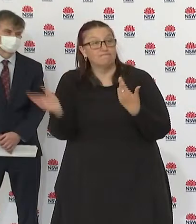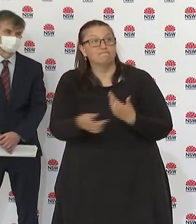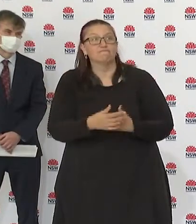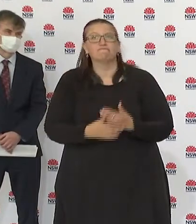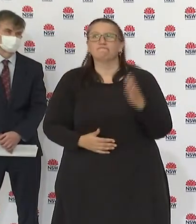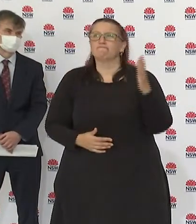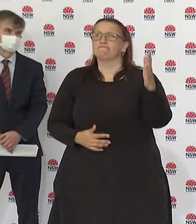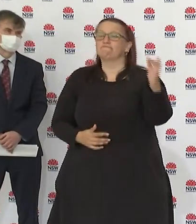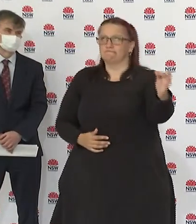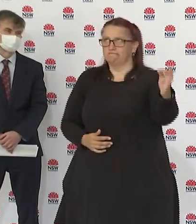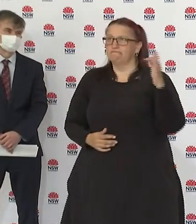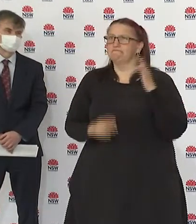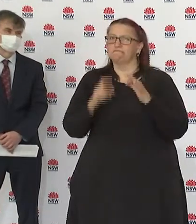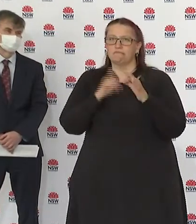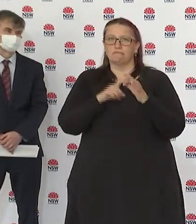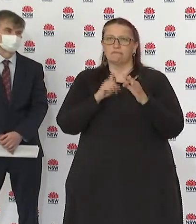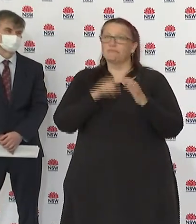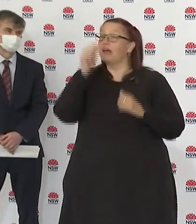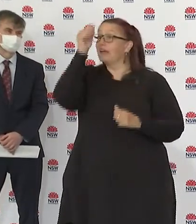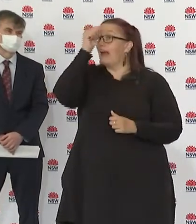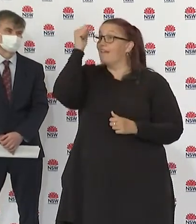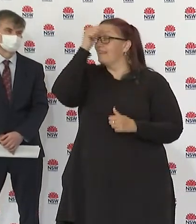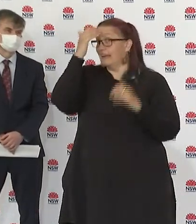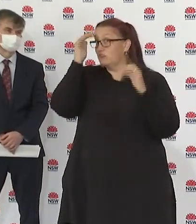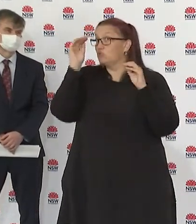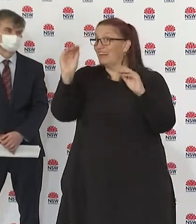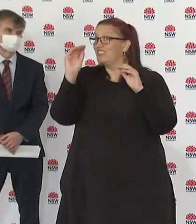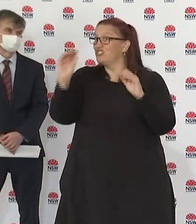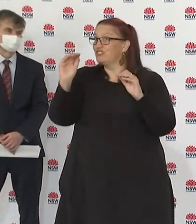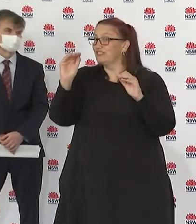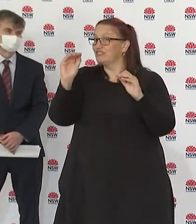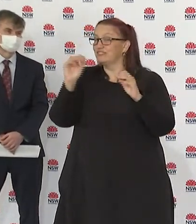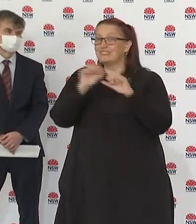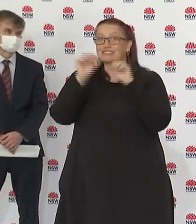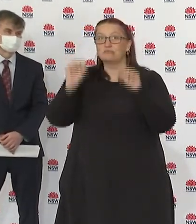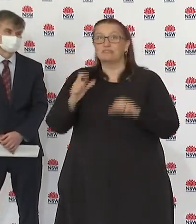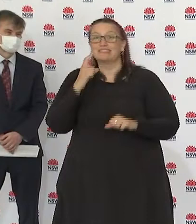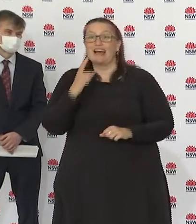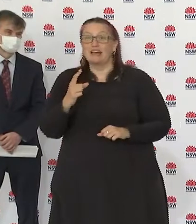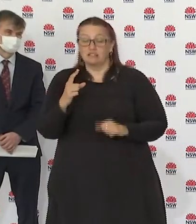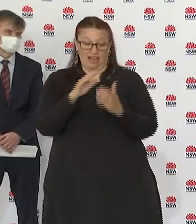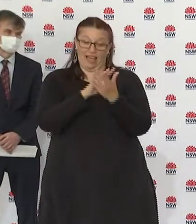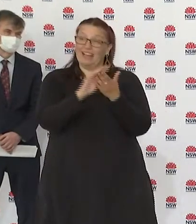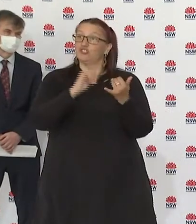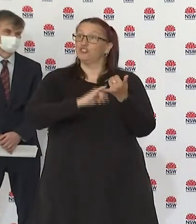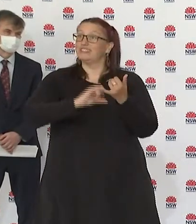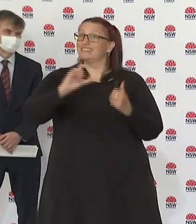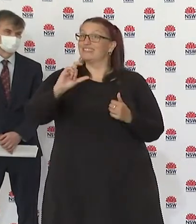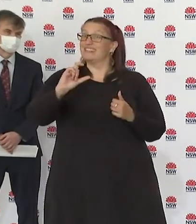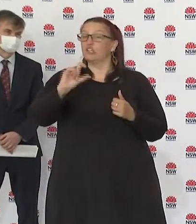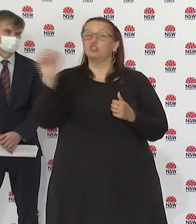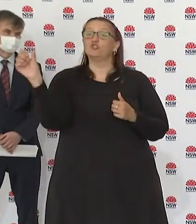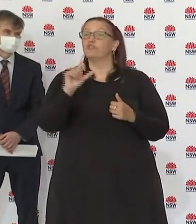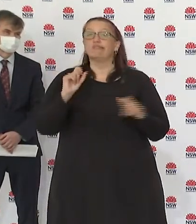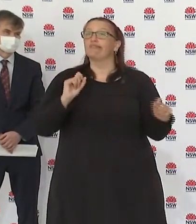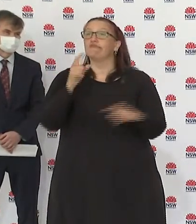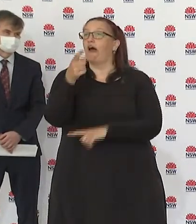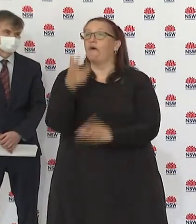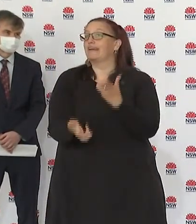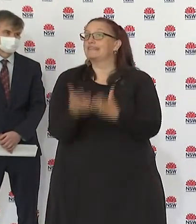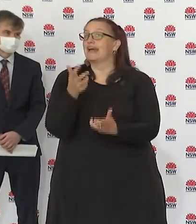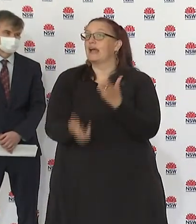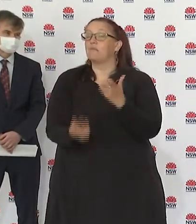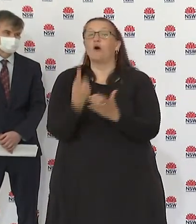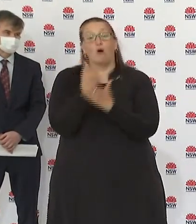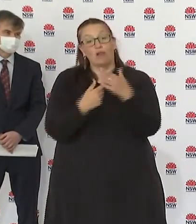HSC for Year 12s in effective areas and base their marks off their assessment. What do you make of that suggestion? Look, can